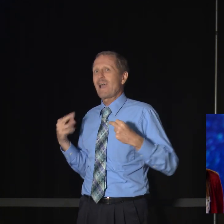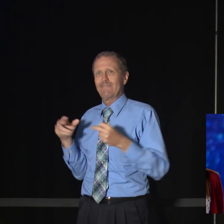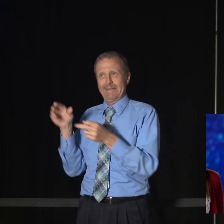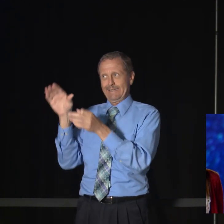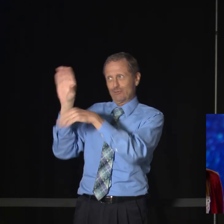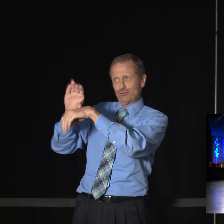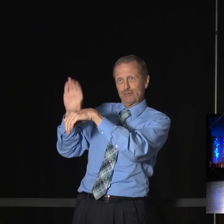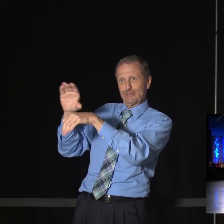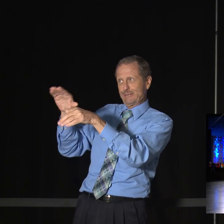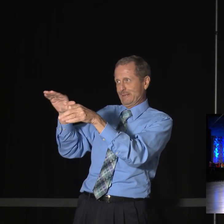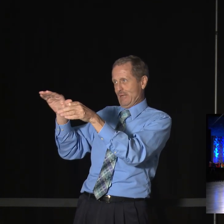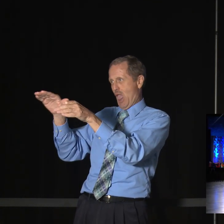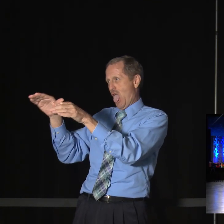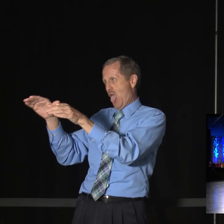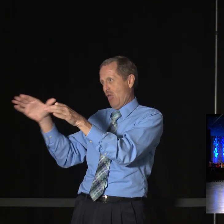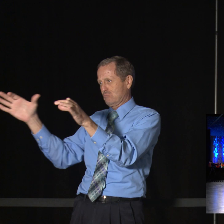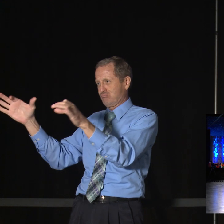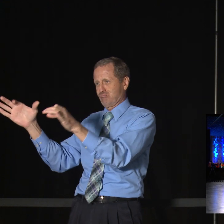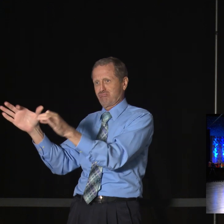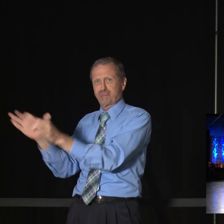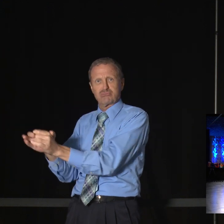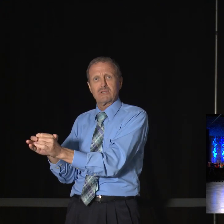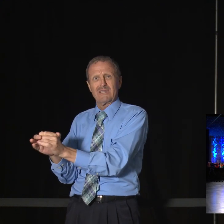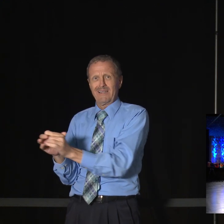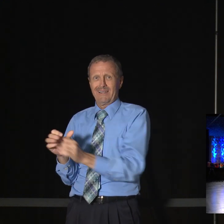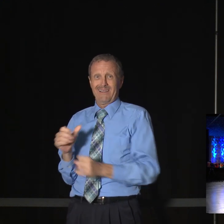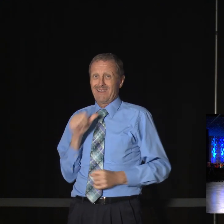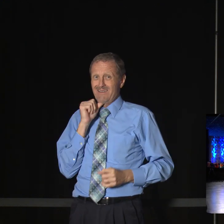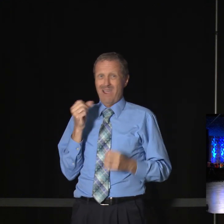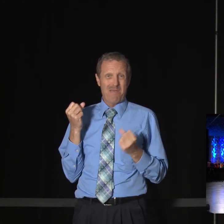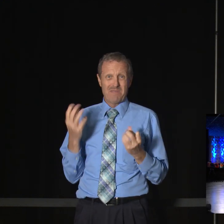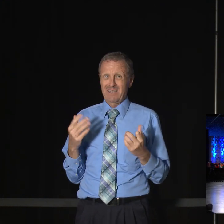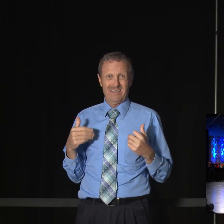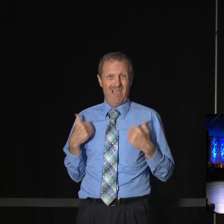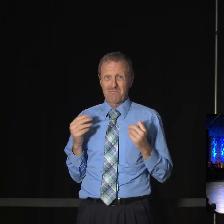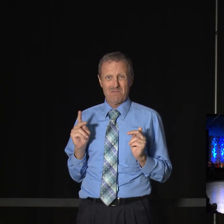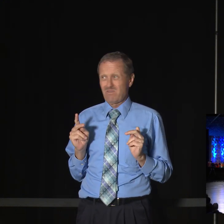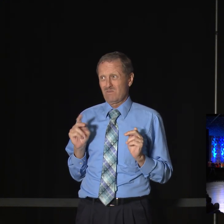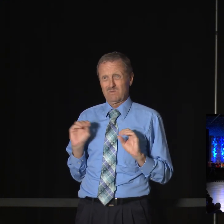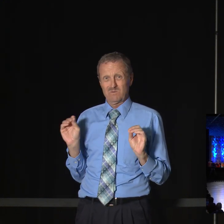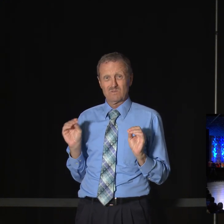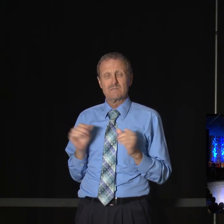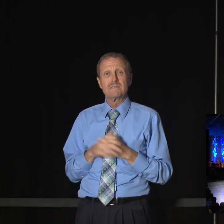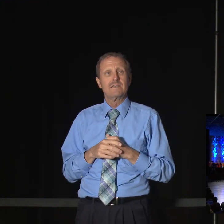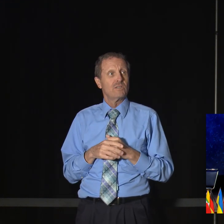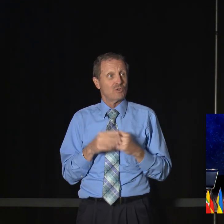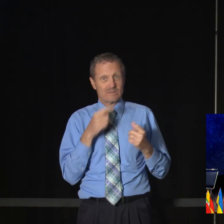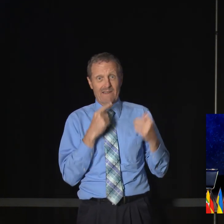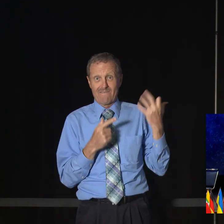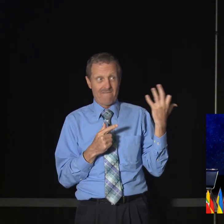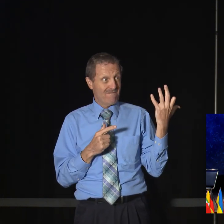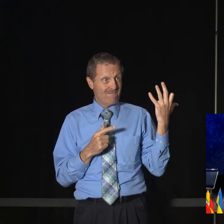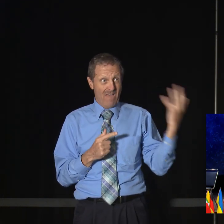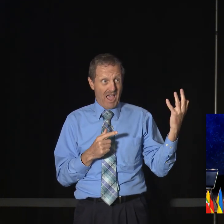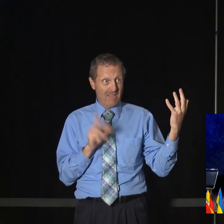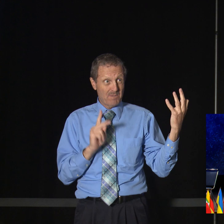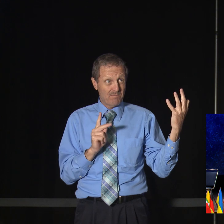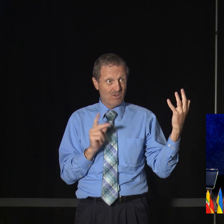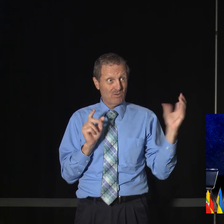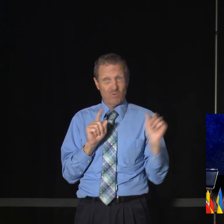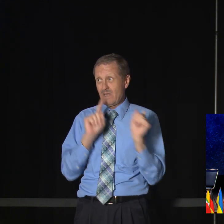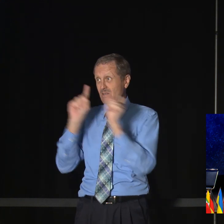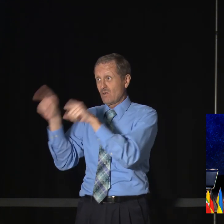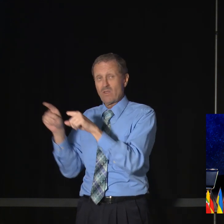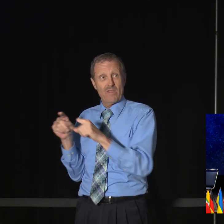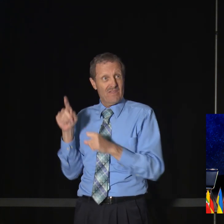church in an area where there was hardly any young people present. So you said that 5 people decided to go there. 5, yeah. But